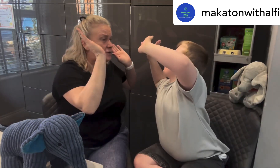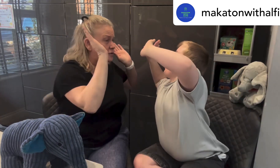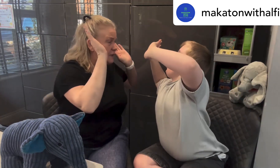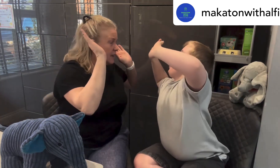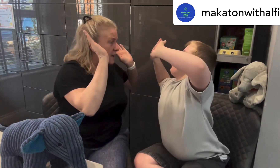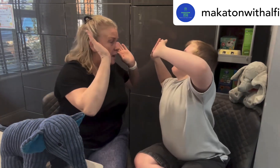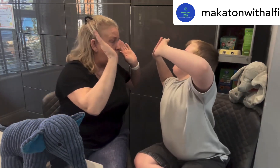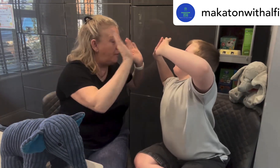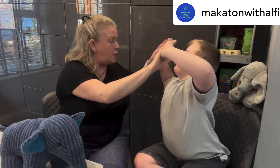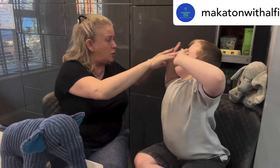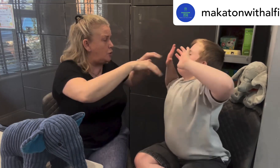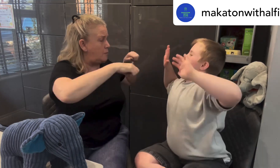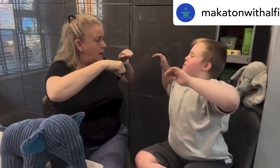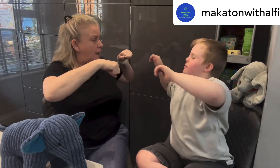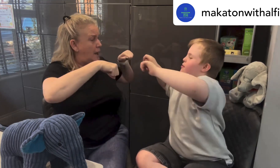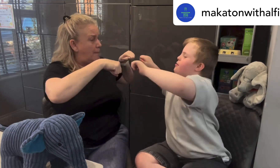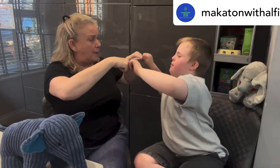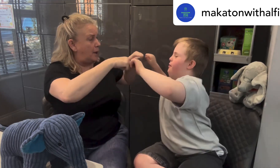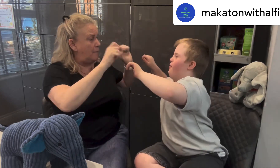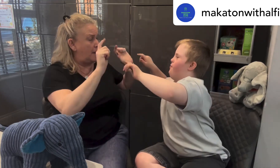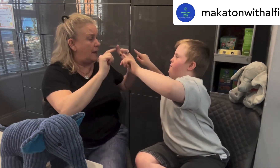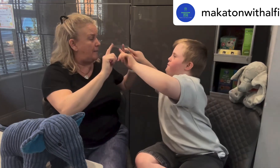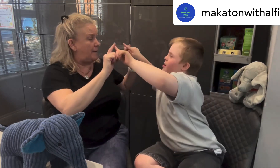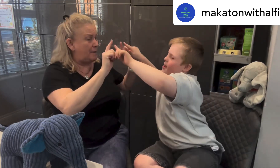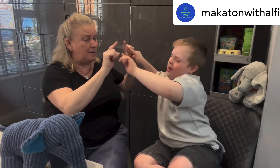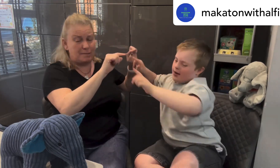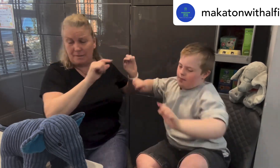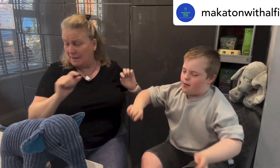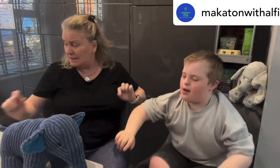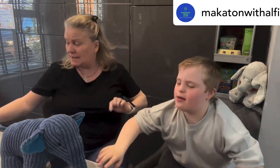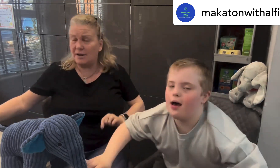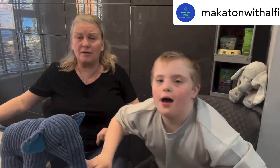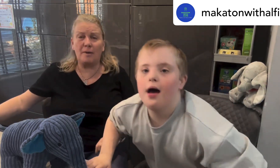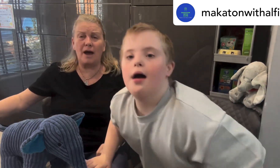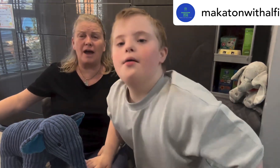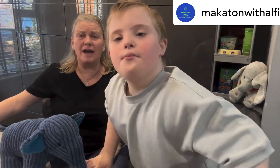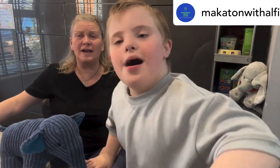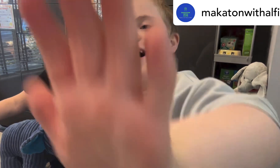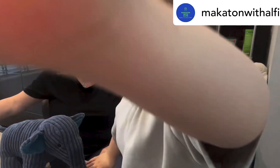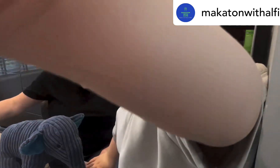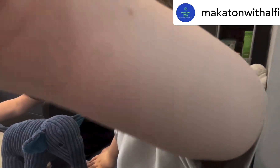talking. Yeah, boom. Boom. Boom. Boom. Boom. Goodbye. Say goodbye. Bye.